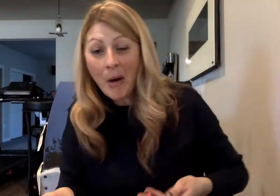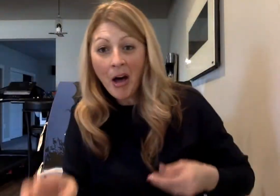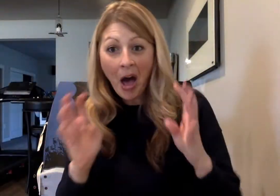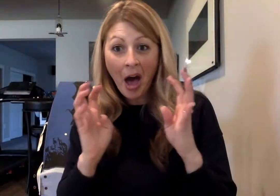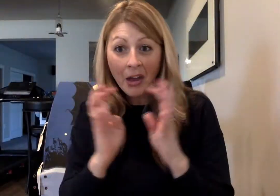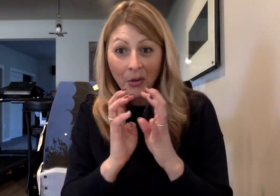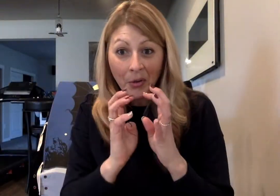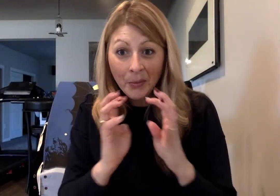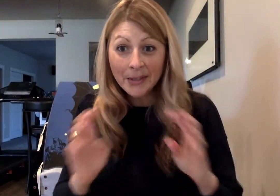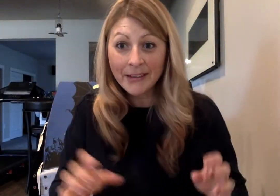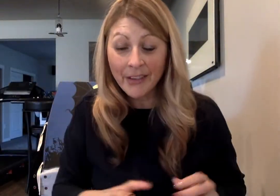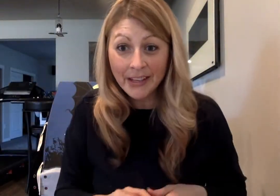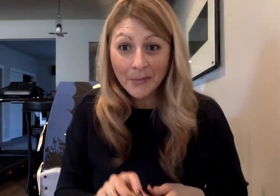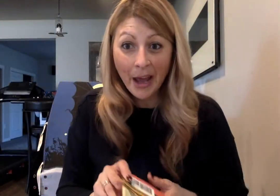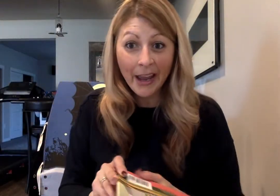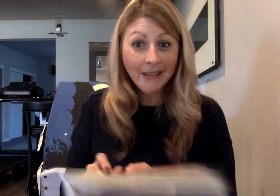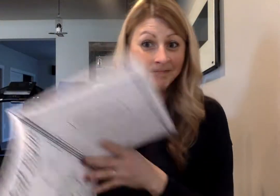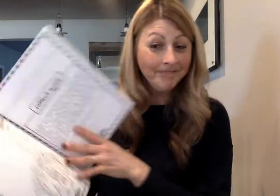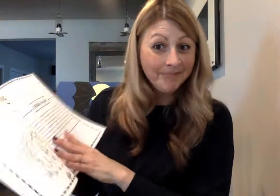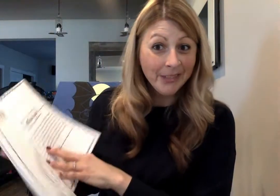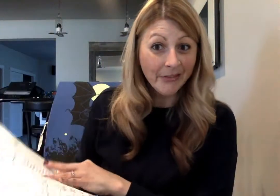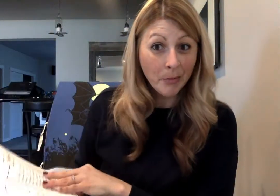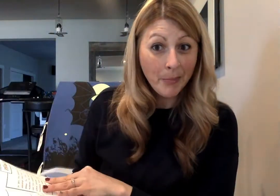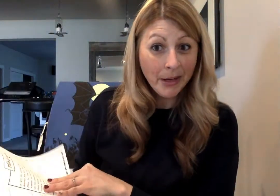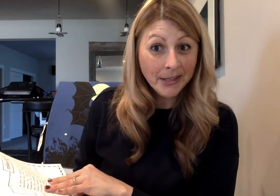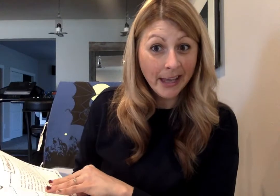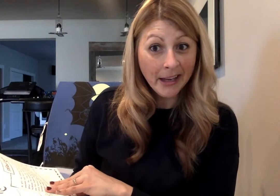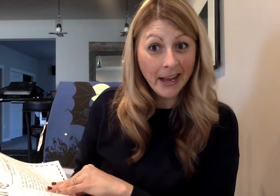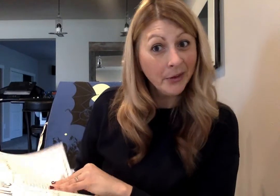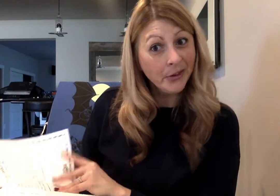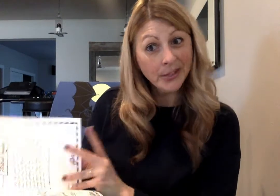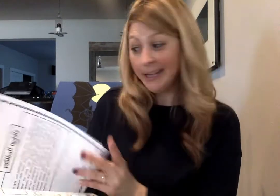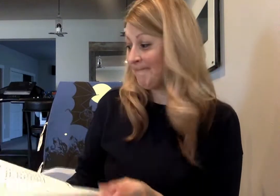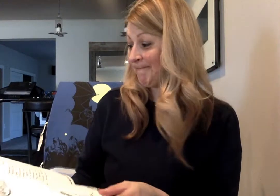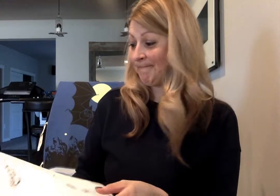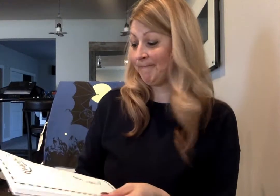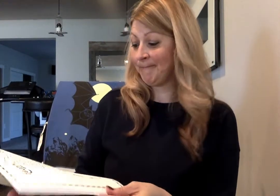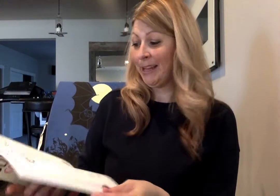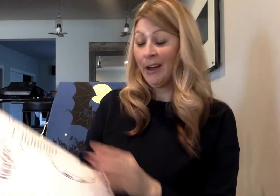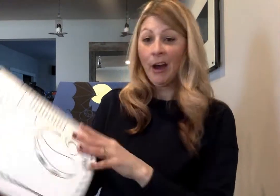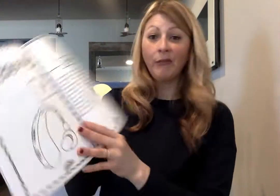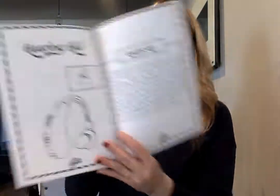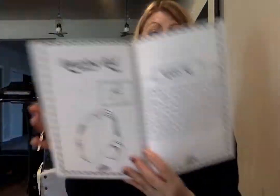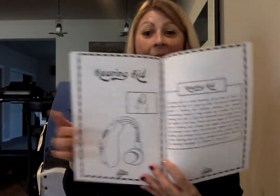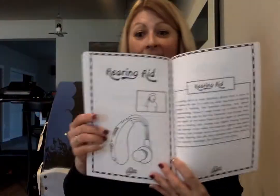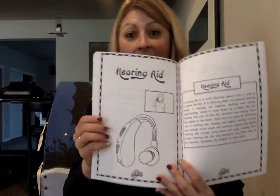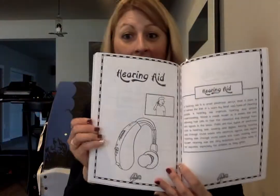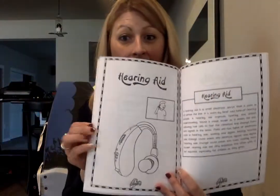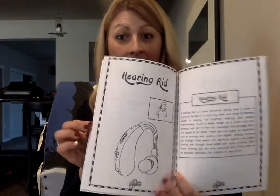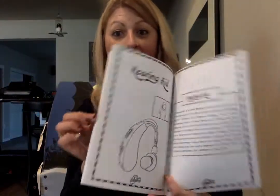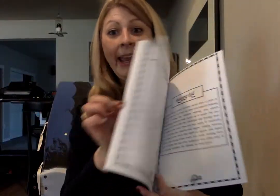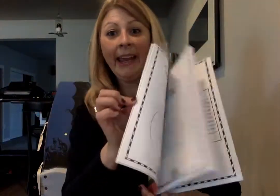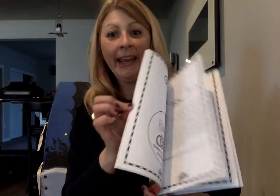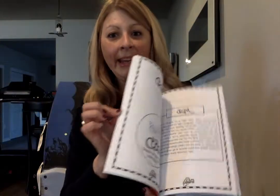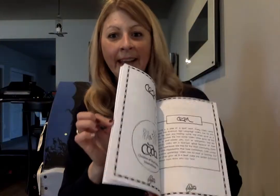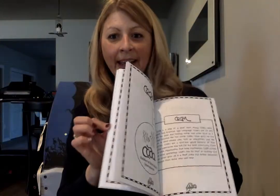Football Huddle was invented by deaf football players at Gallaudet University? Of course, we have like hearing aid and